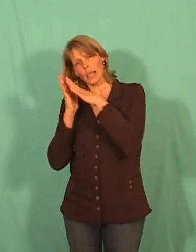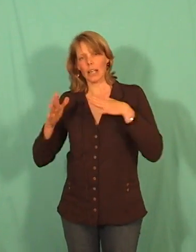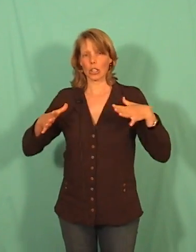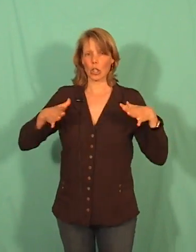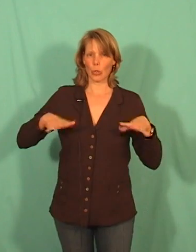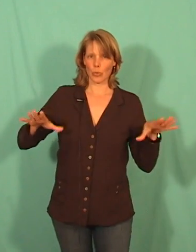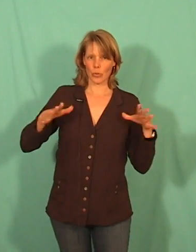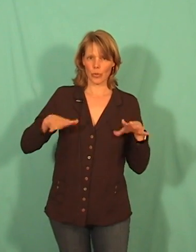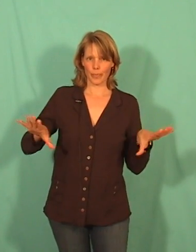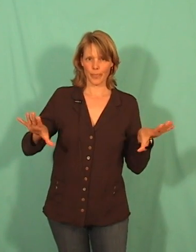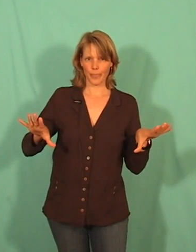and clothes.